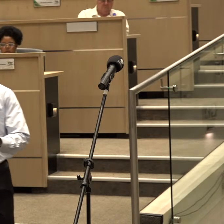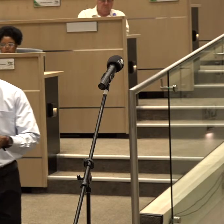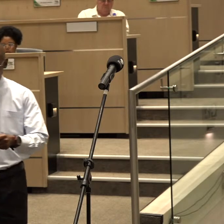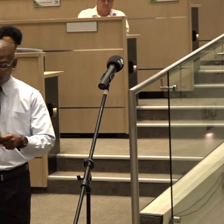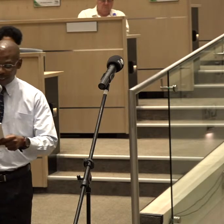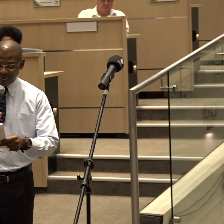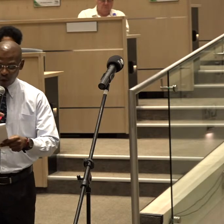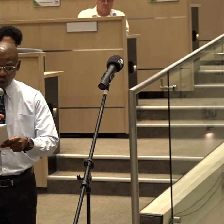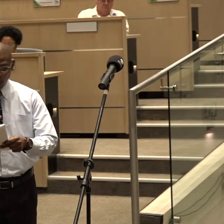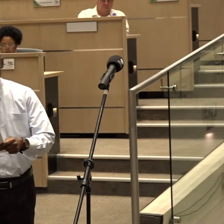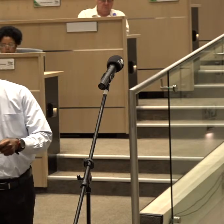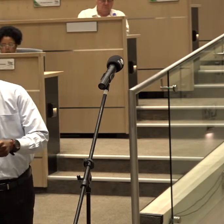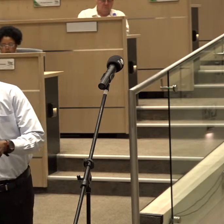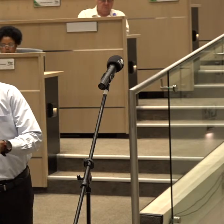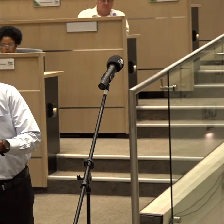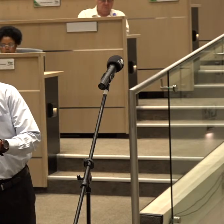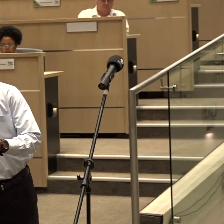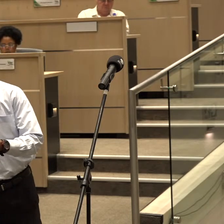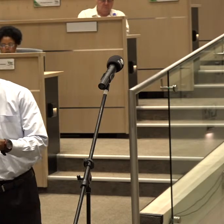is foreign